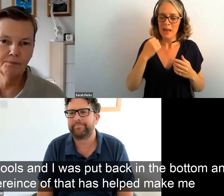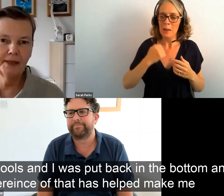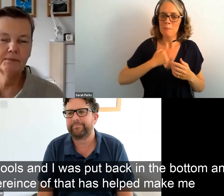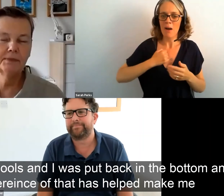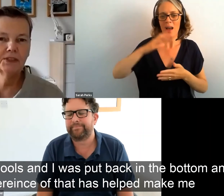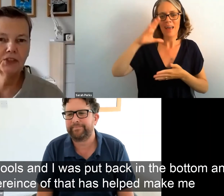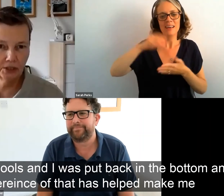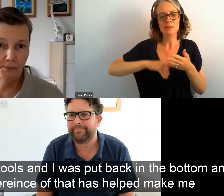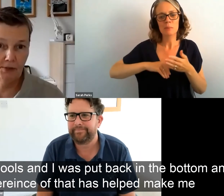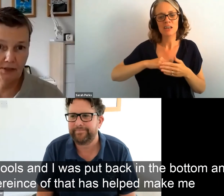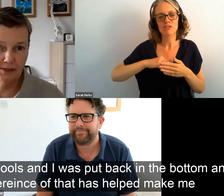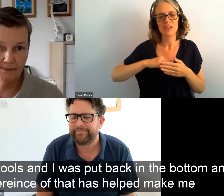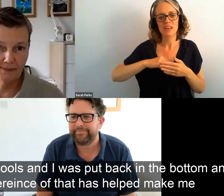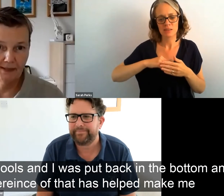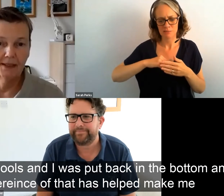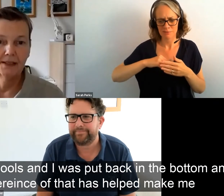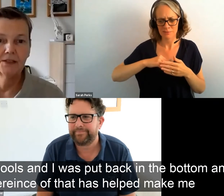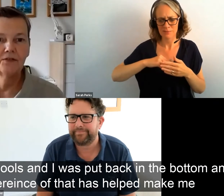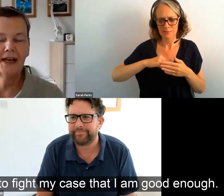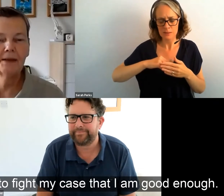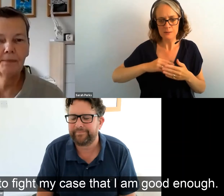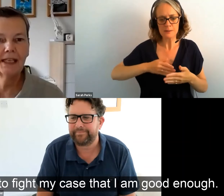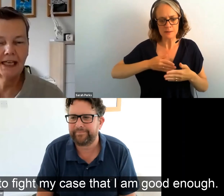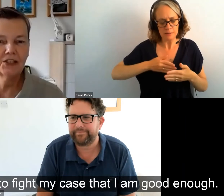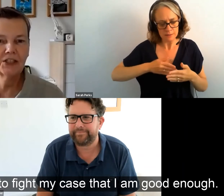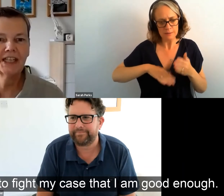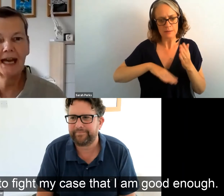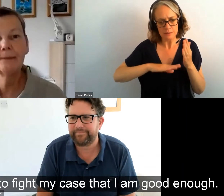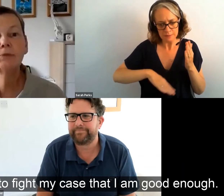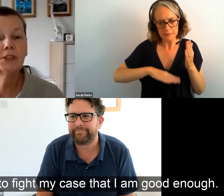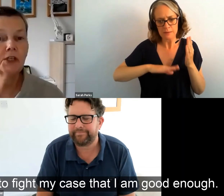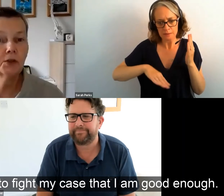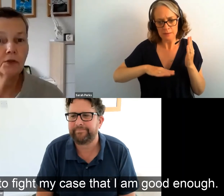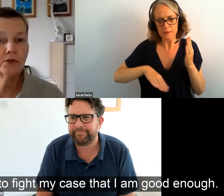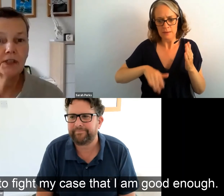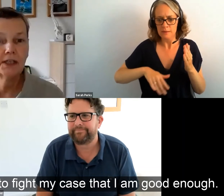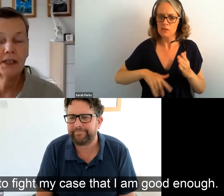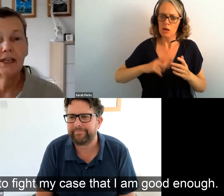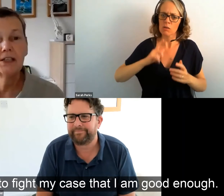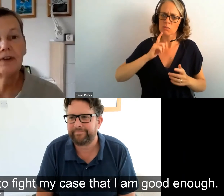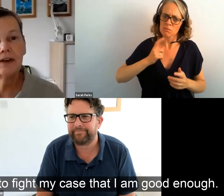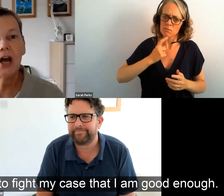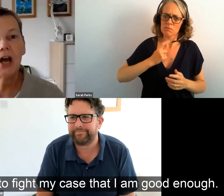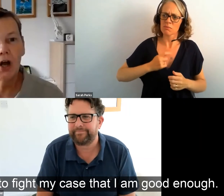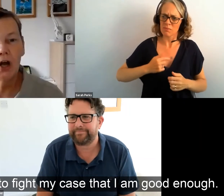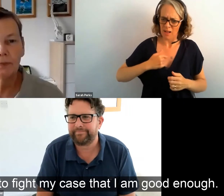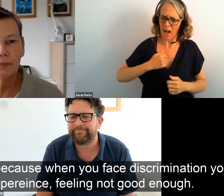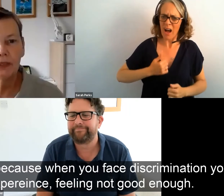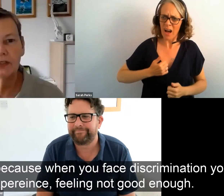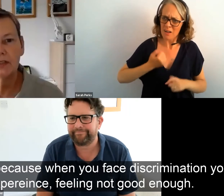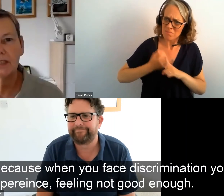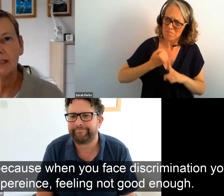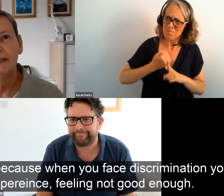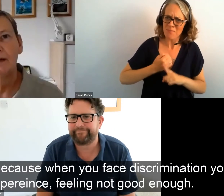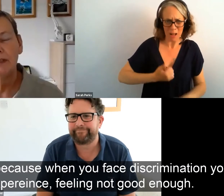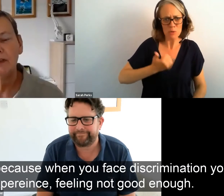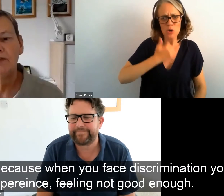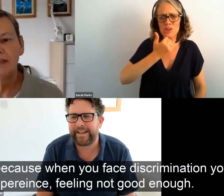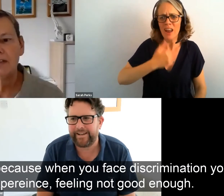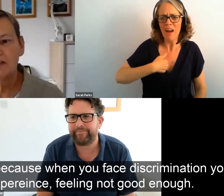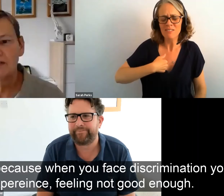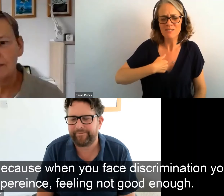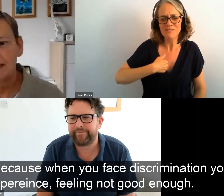experience of that has helped make me determined to fight my case that I am good enough. It's very